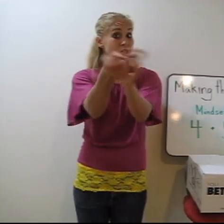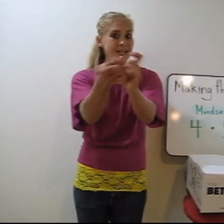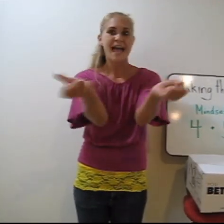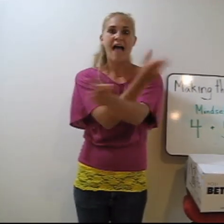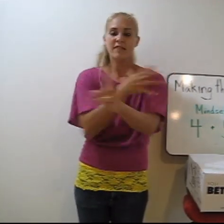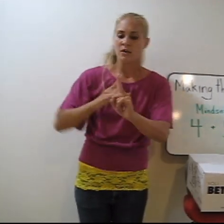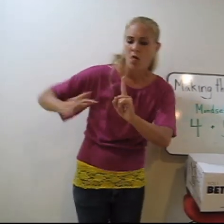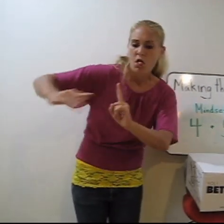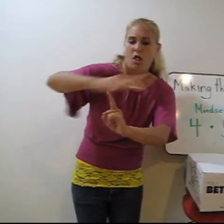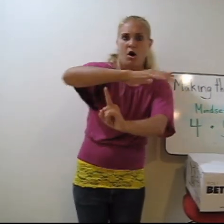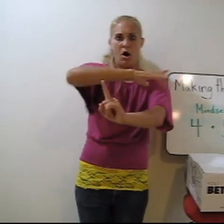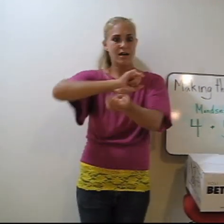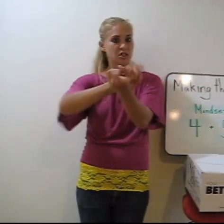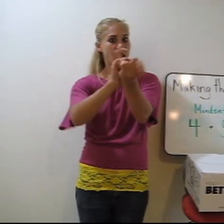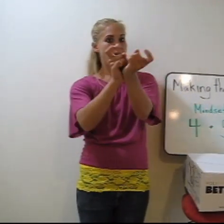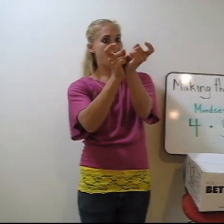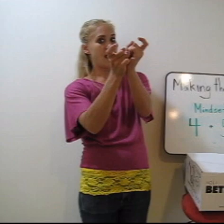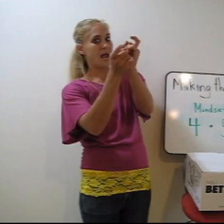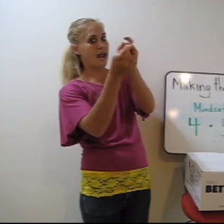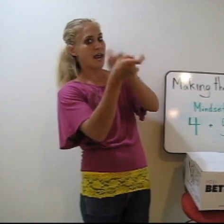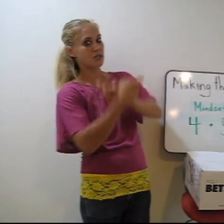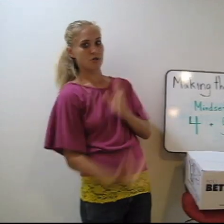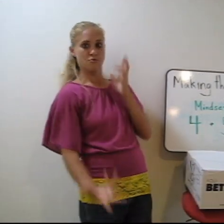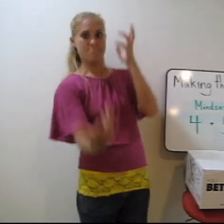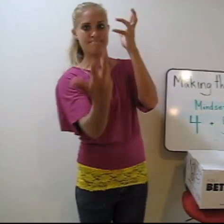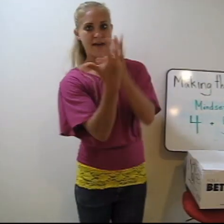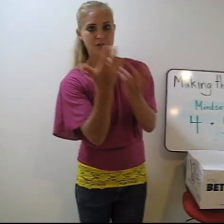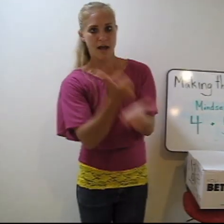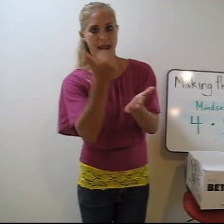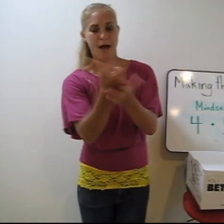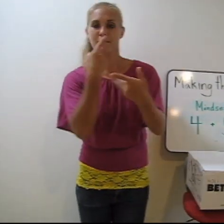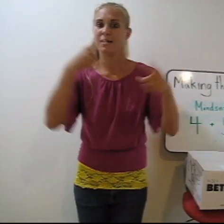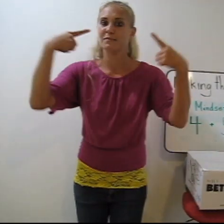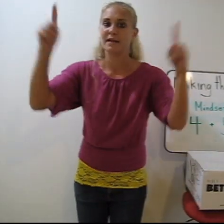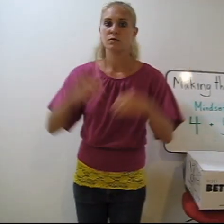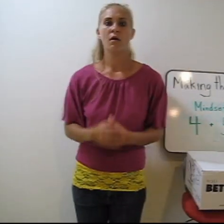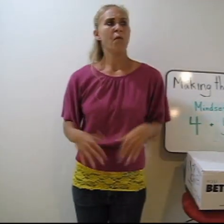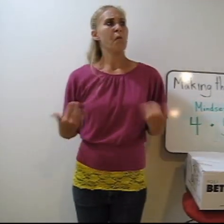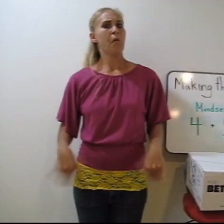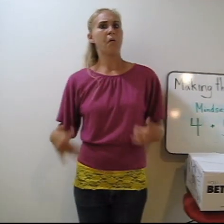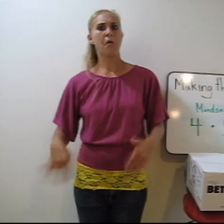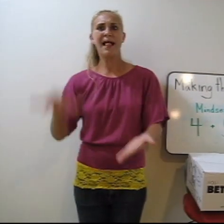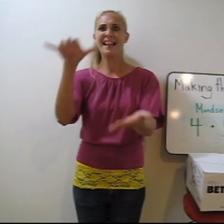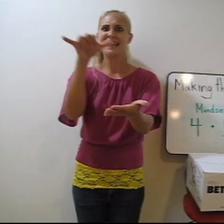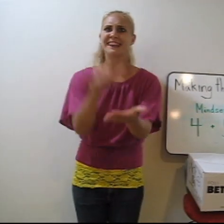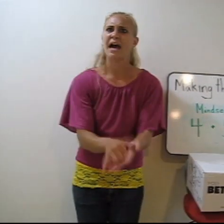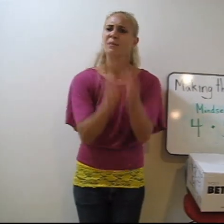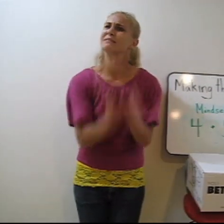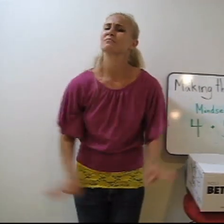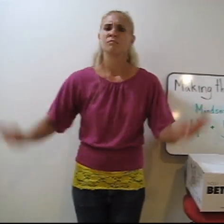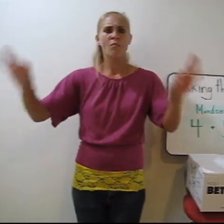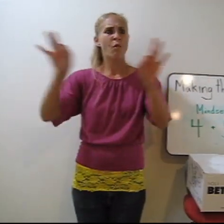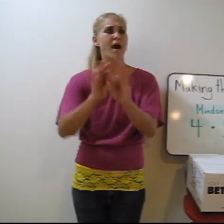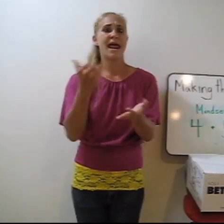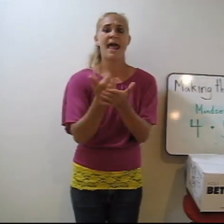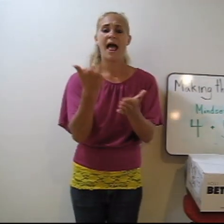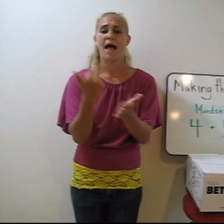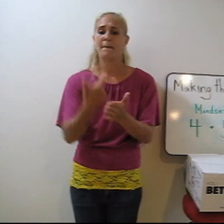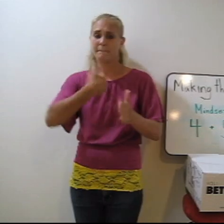everything changes for you. Wow, those were the keys to the kingdom for me and what launched me on my constant, unrelenting,